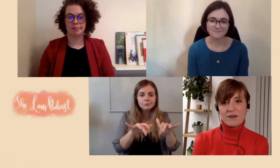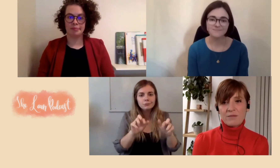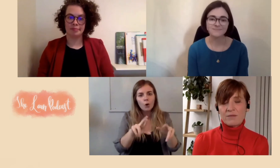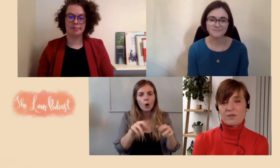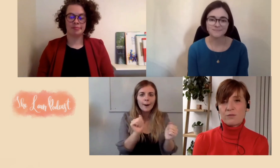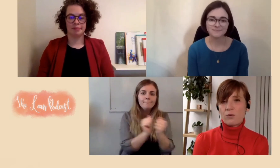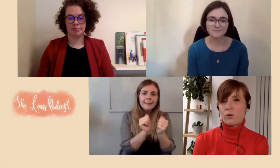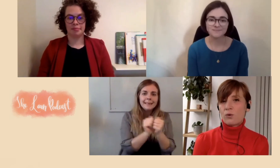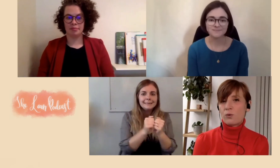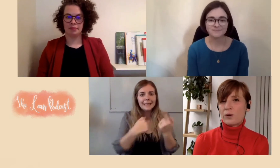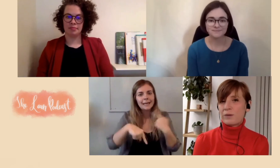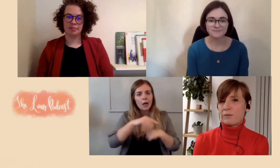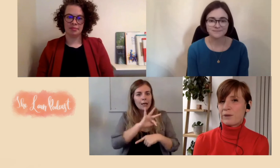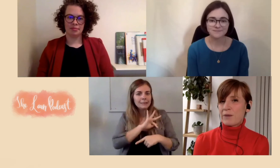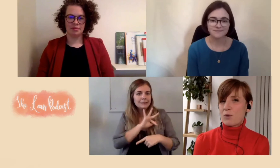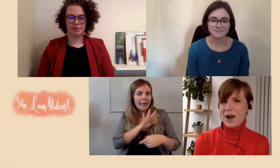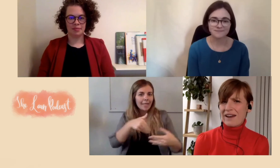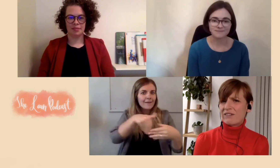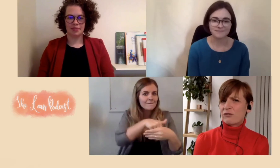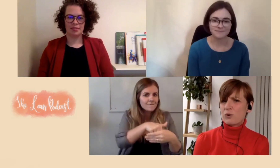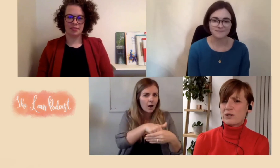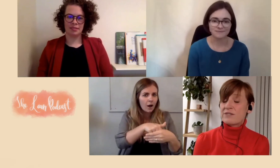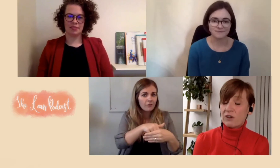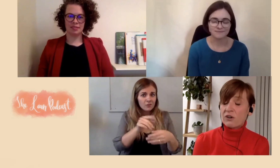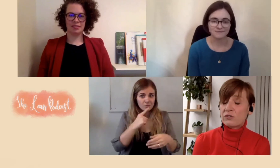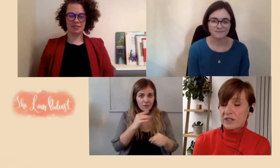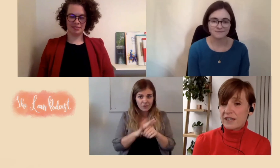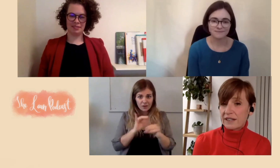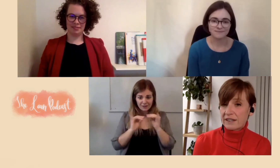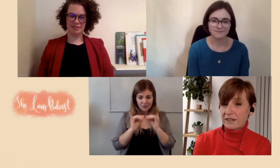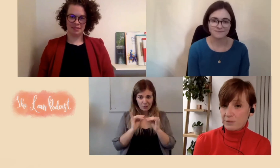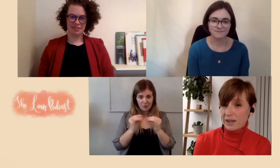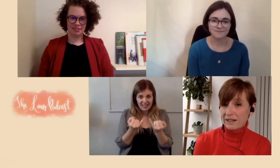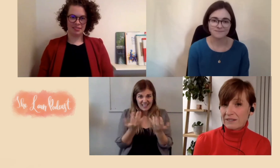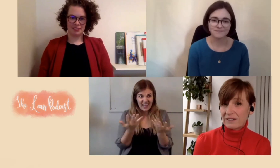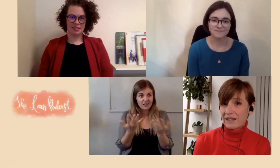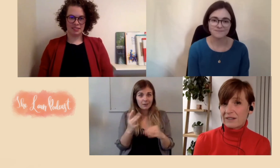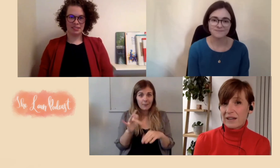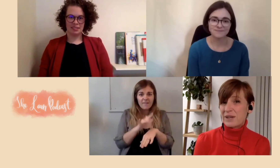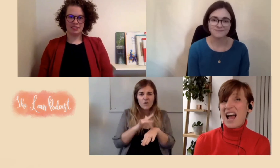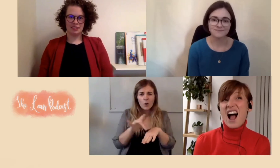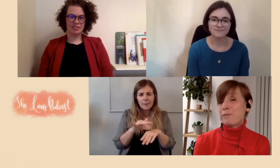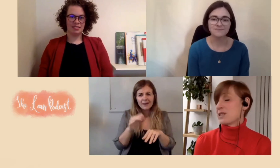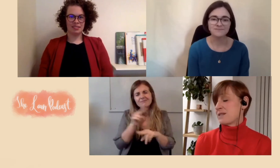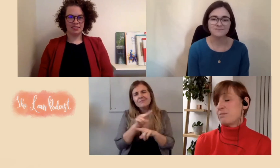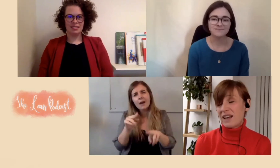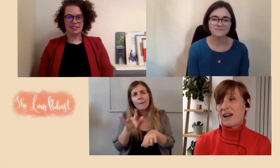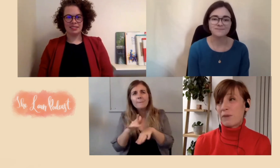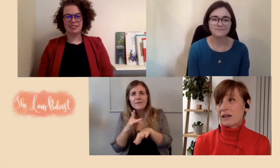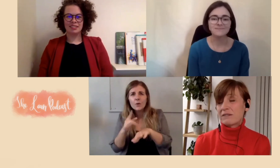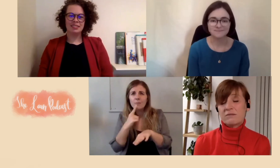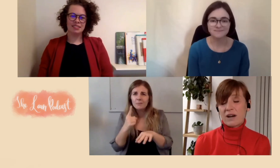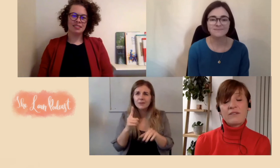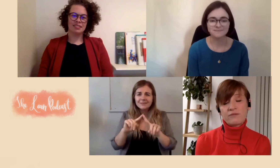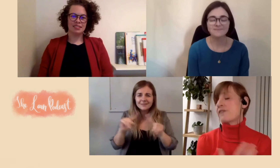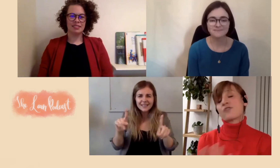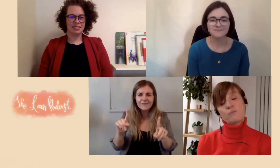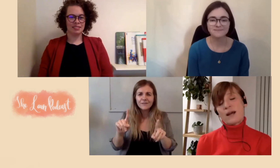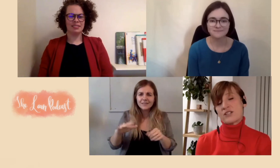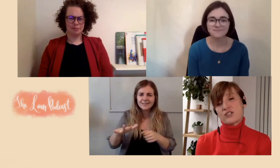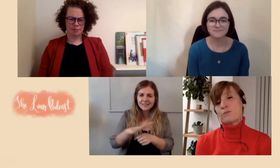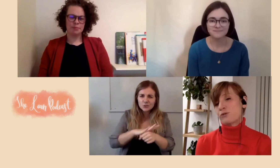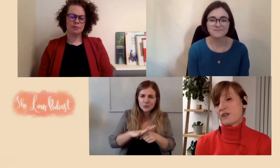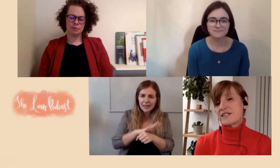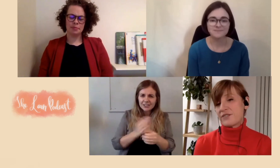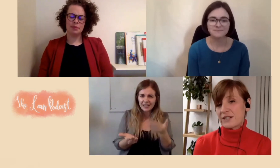different situation, and how we manage that, we didn't consider, because we didn't